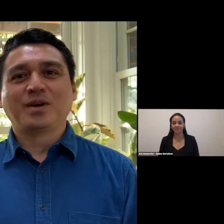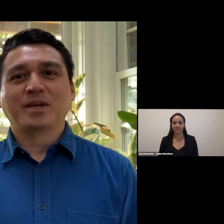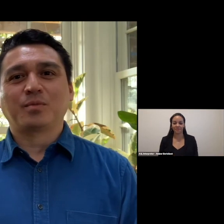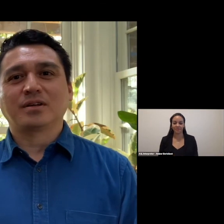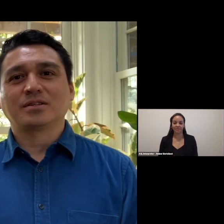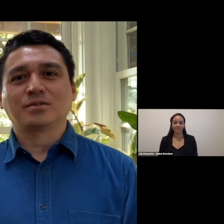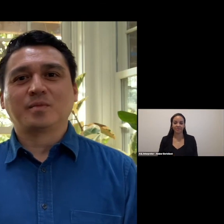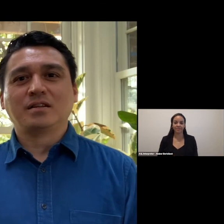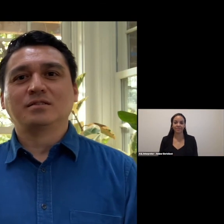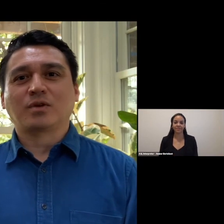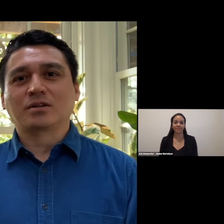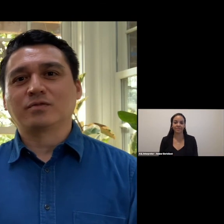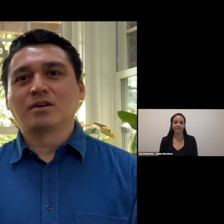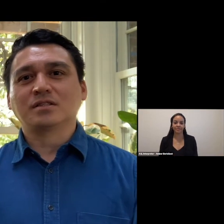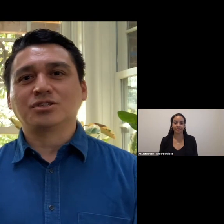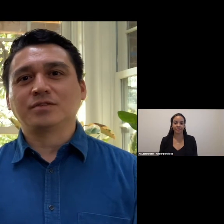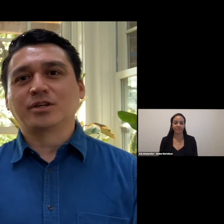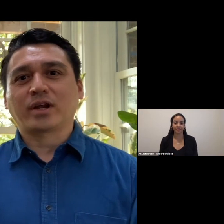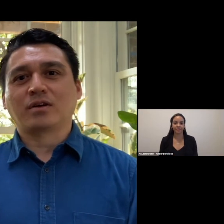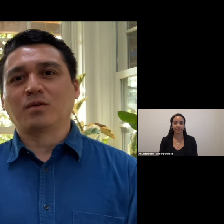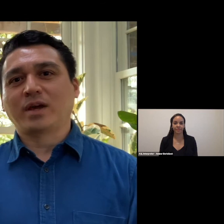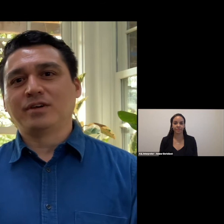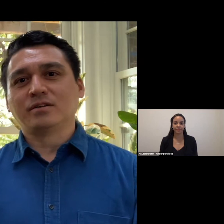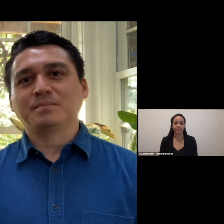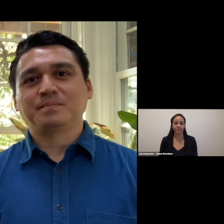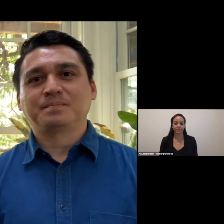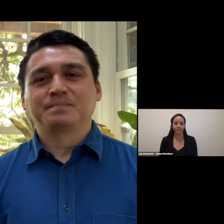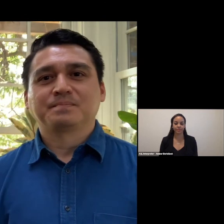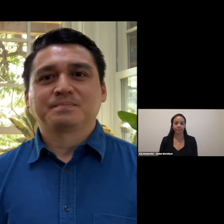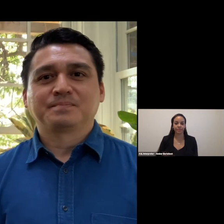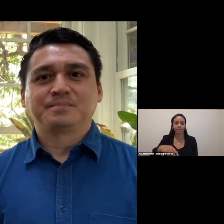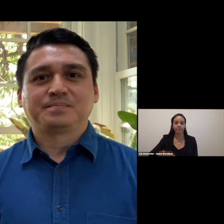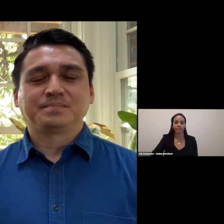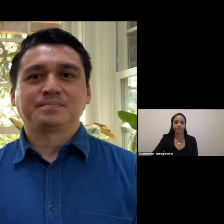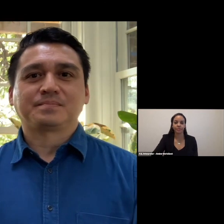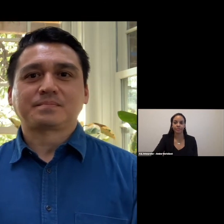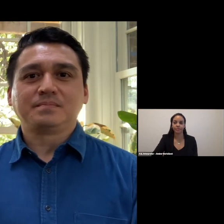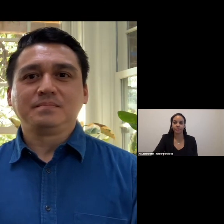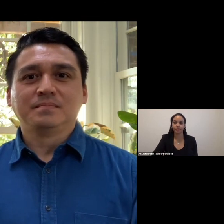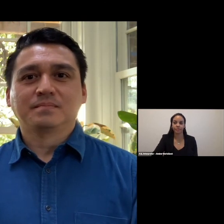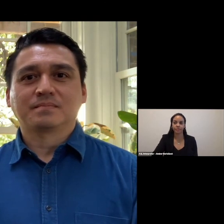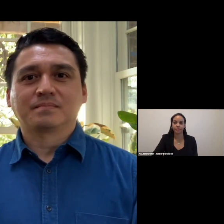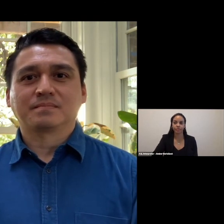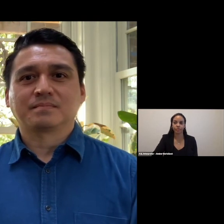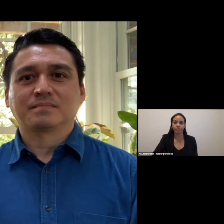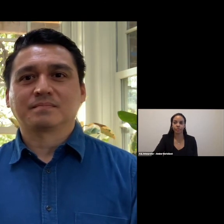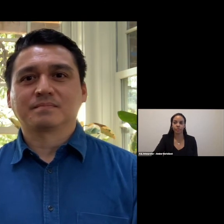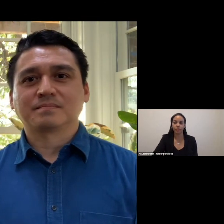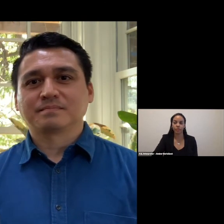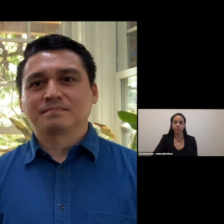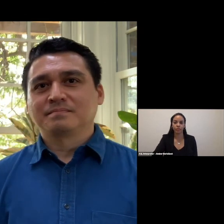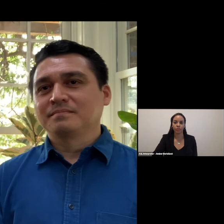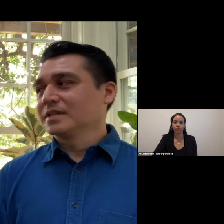Hello, I'm Gabriel de Guzman, Director of Arts and Chief Curator at Wave Hill. Hello, I'm Eileen Jane Lynch, Curator of Visual Arts at Wave